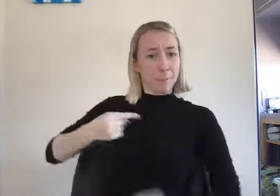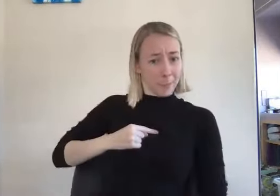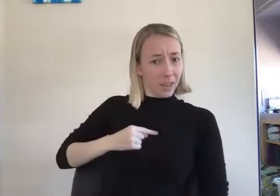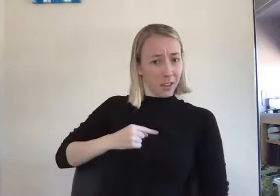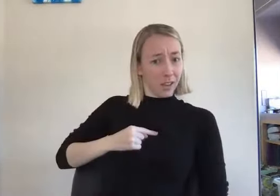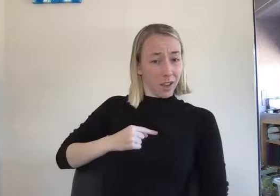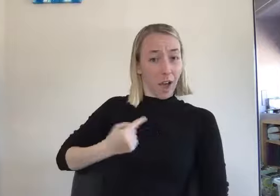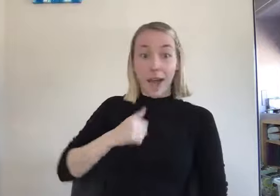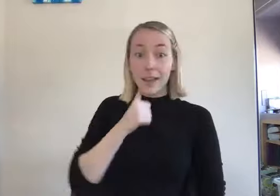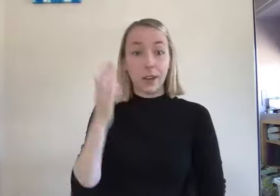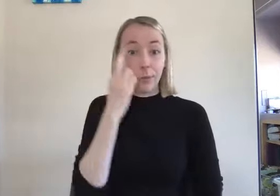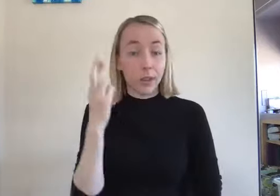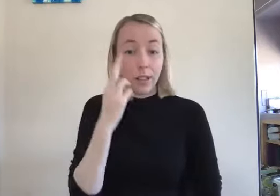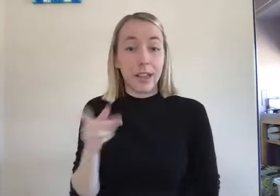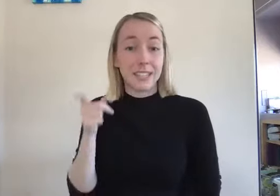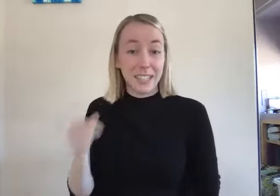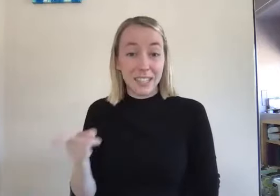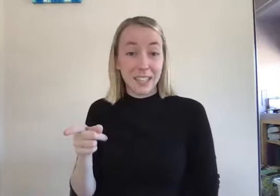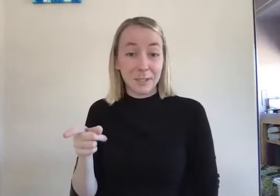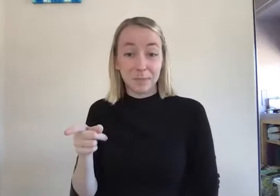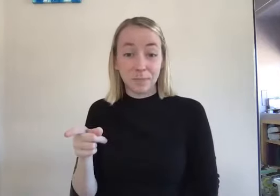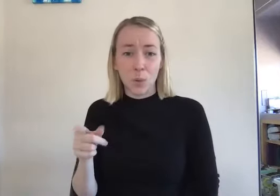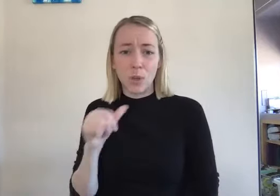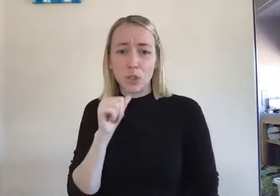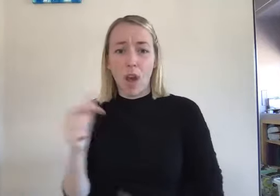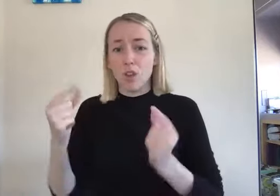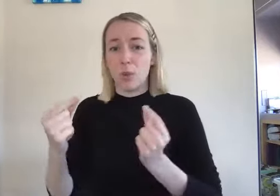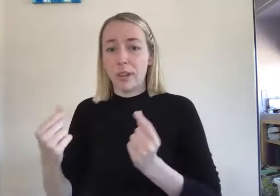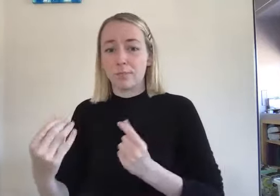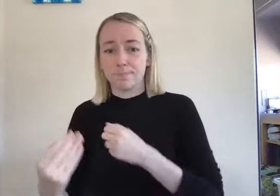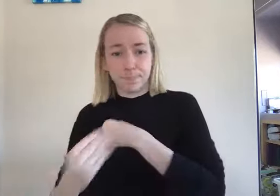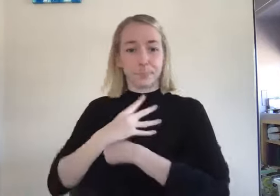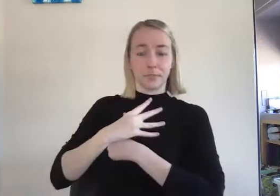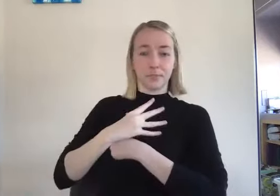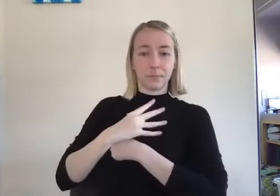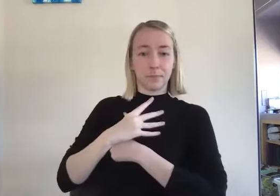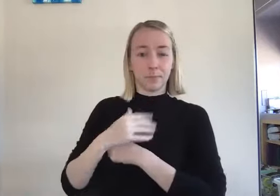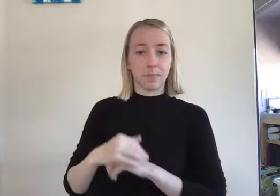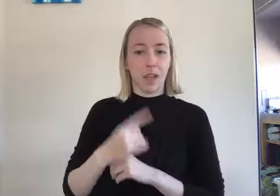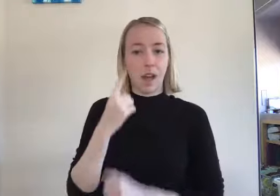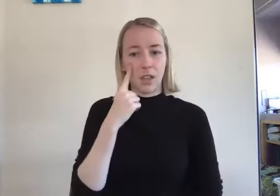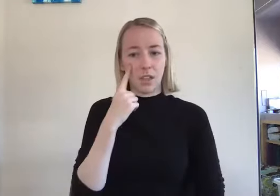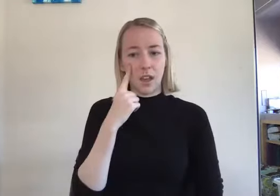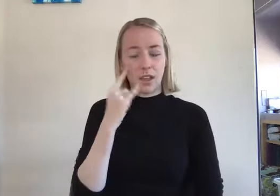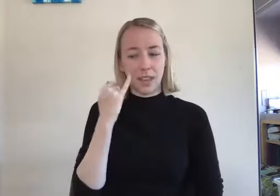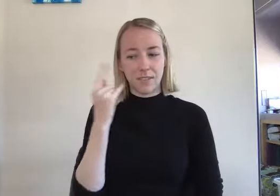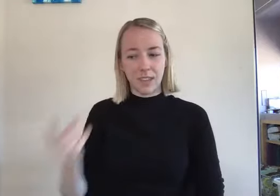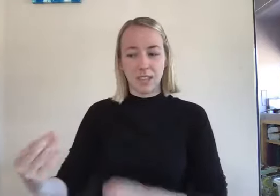miserable. I did not realize that he was not doing this to me. And I thought, if he's going to